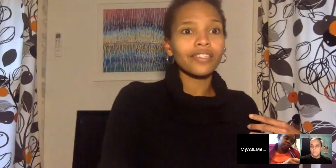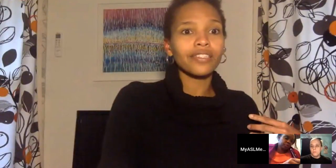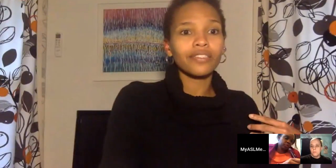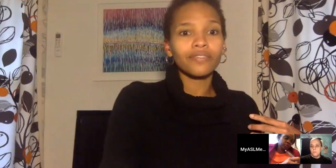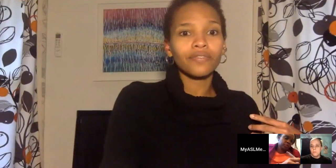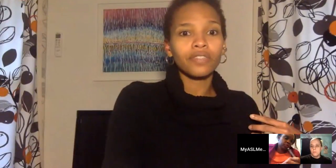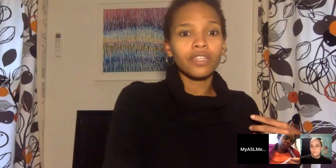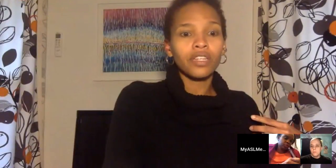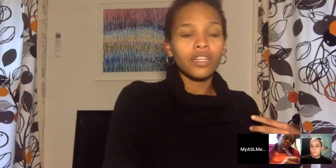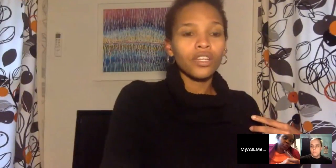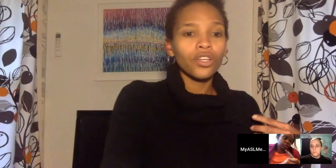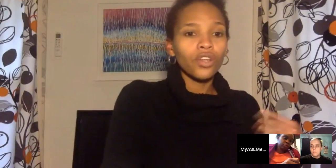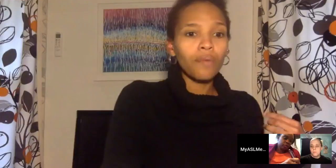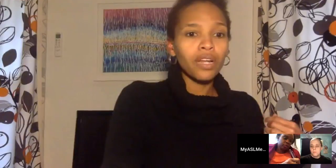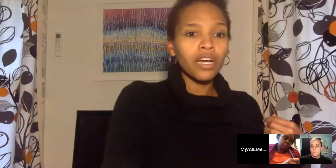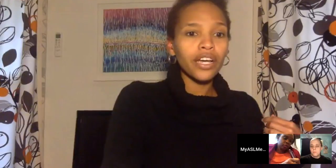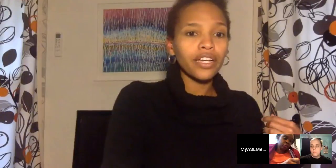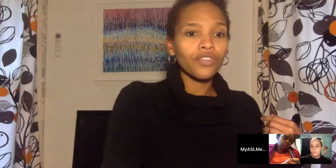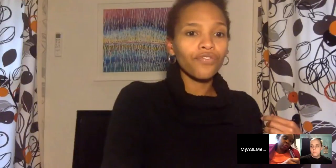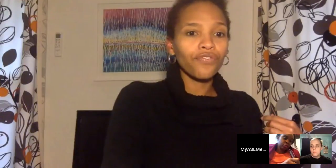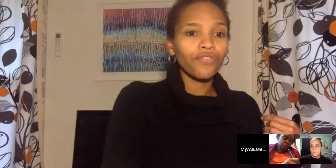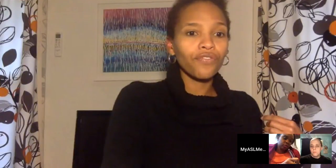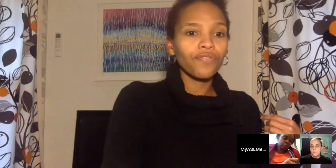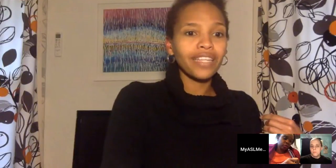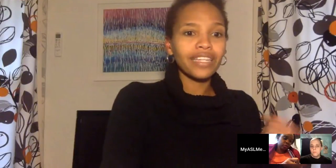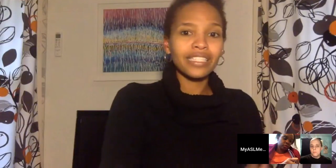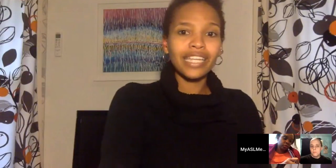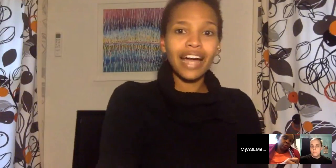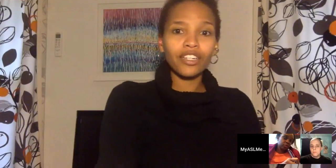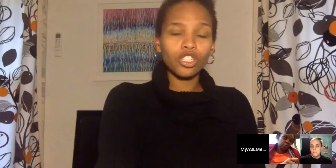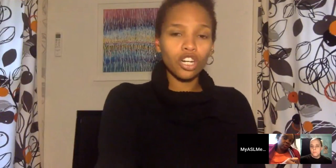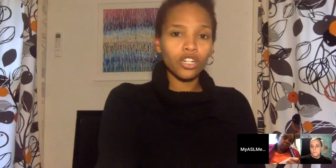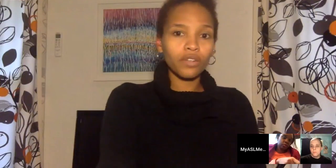says, I'm going to find the exact start.